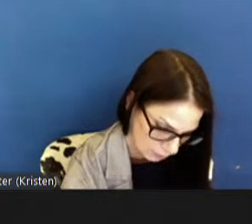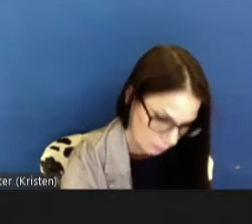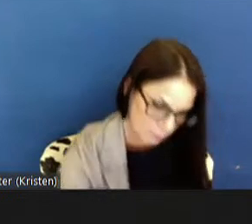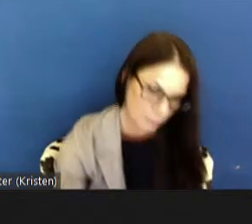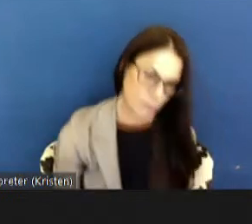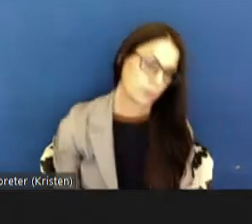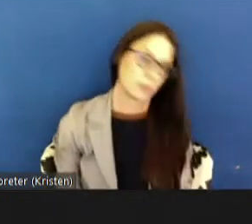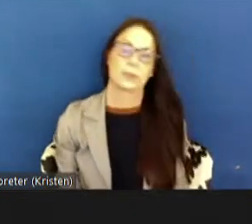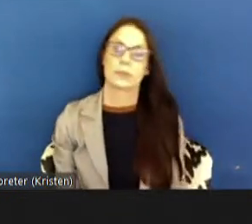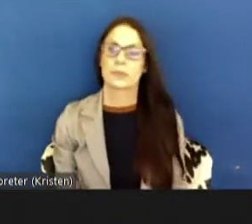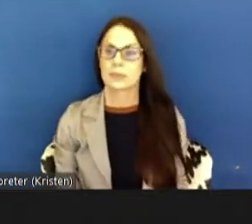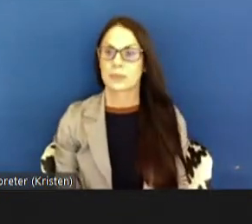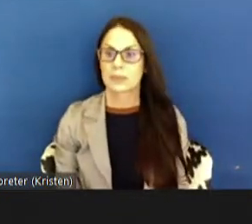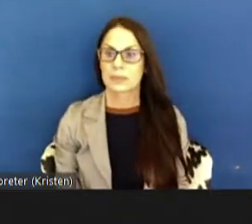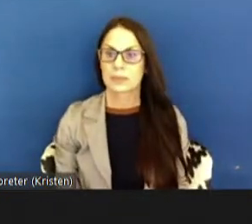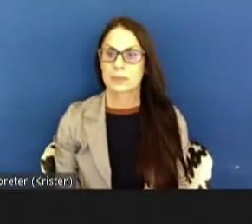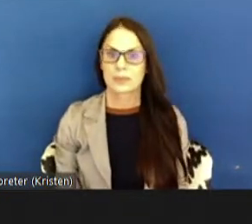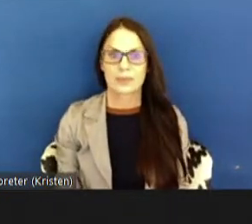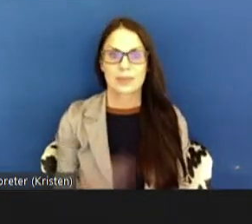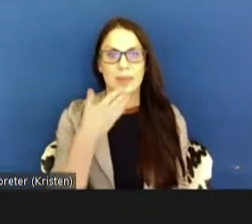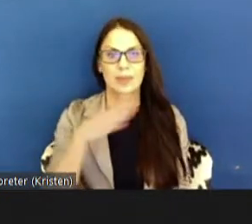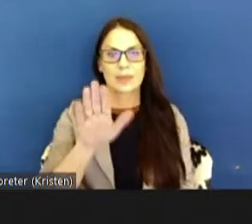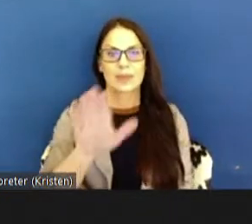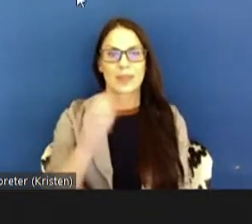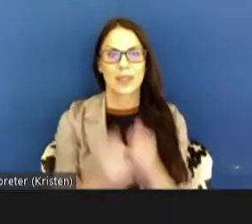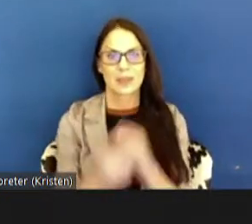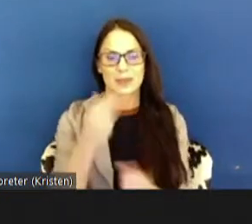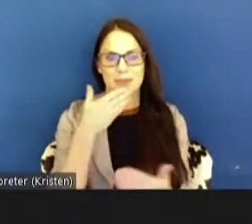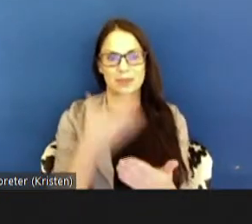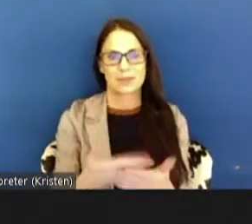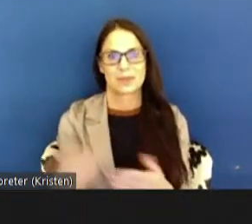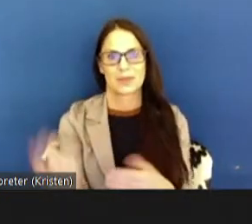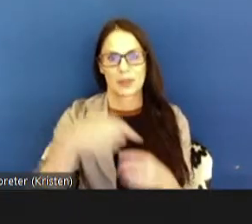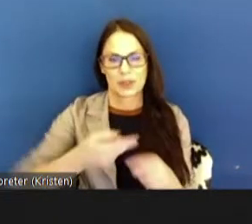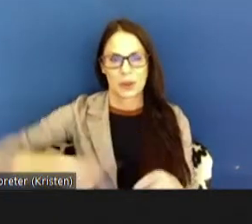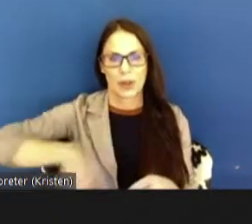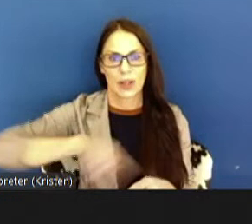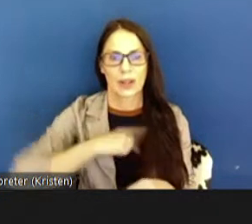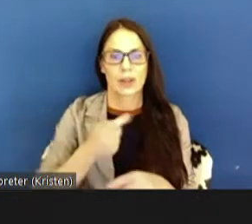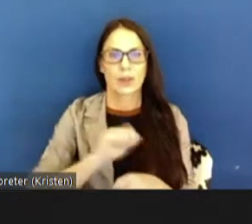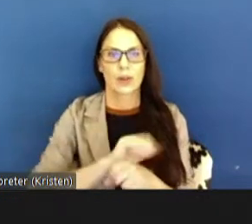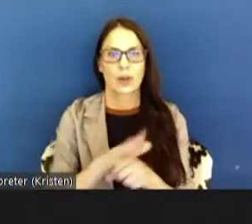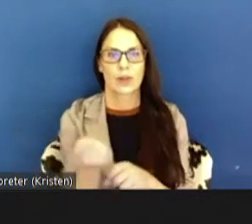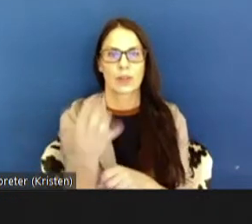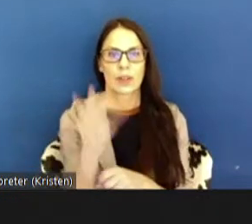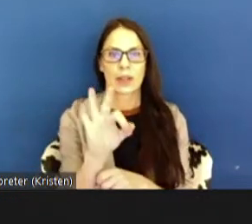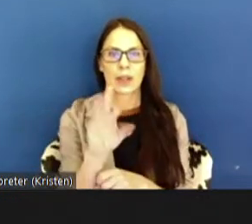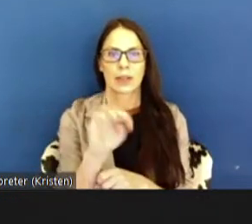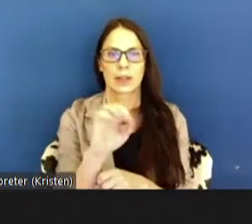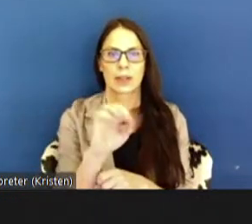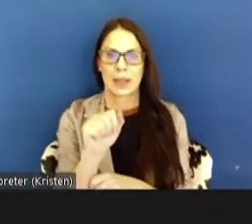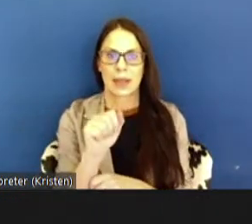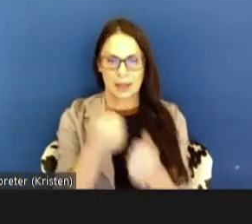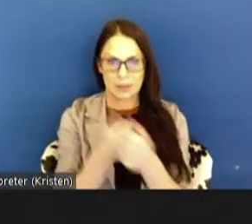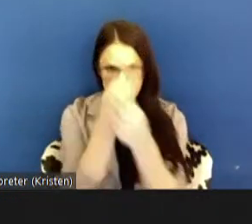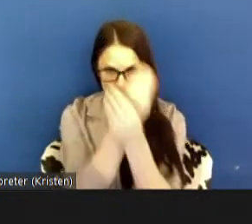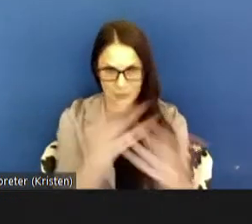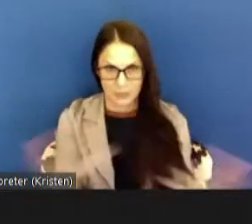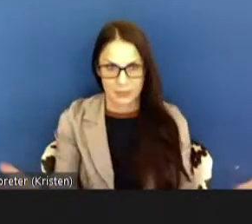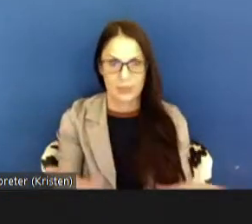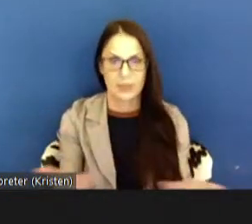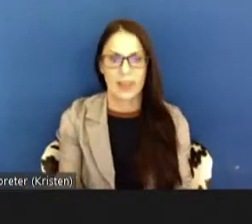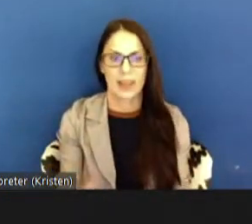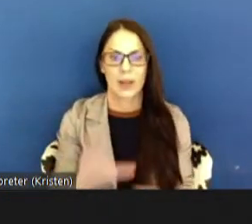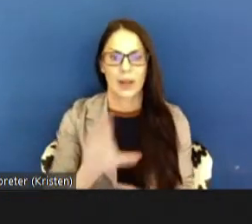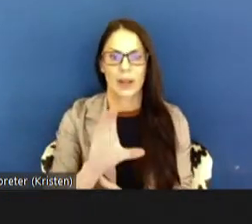Recording in progress. Good afternoon, everyone. Thank you for joining us for a COVID-19 media update here at CDPHE.